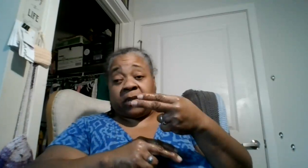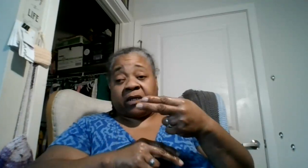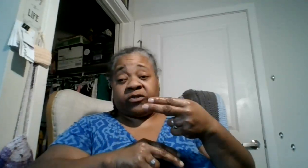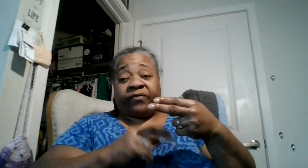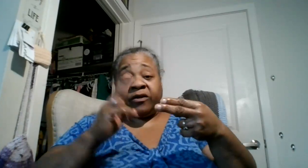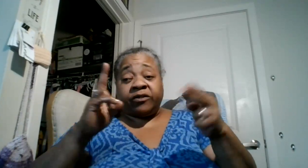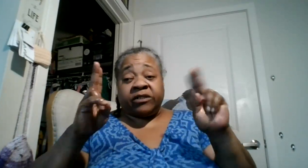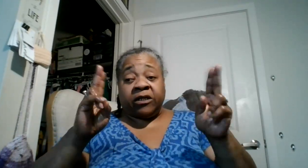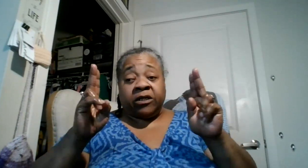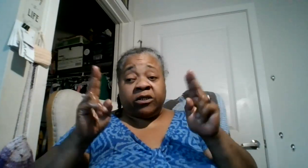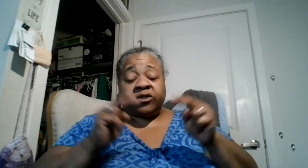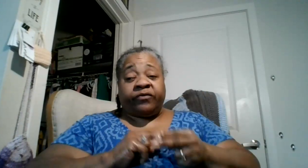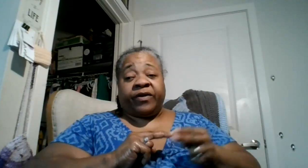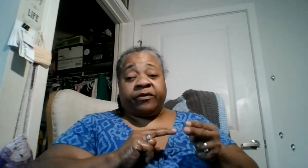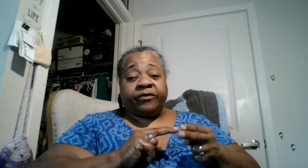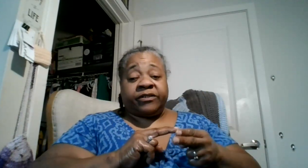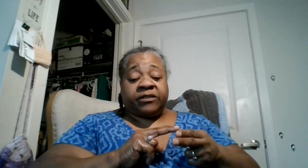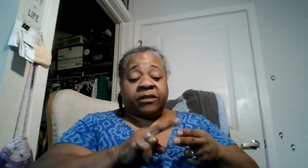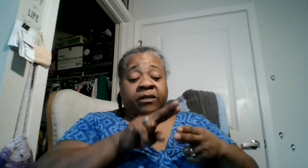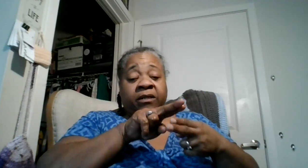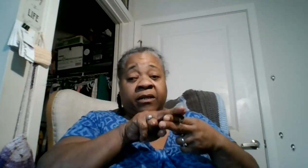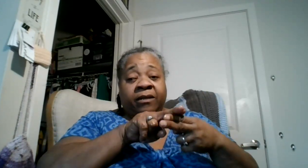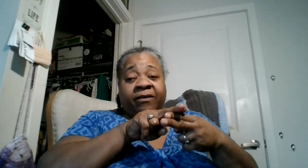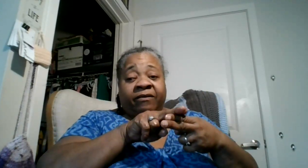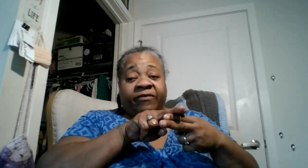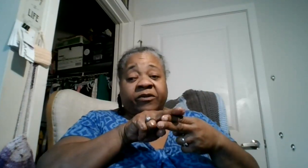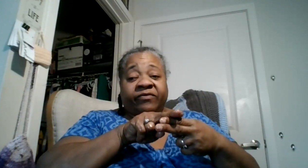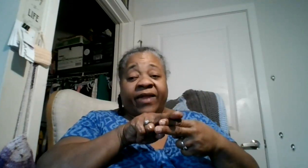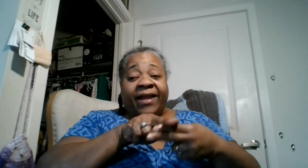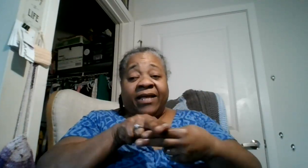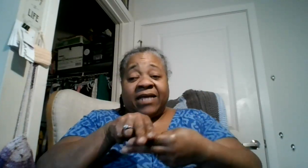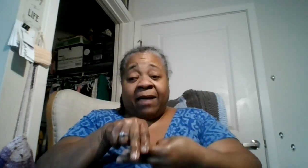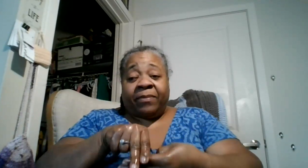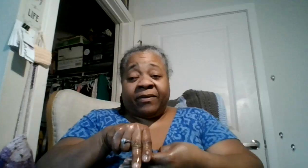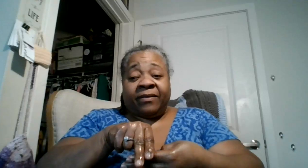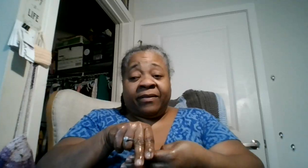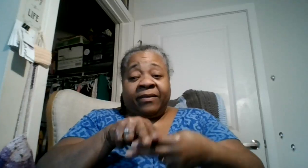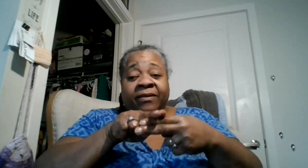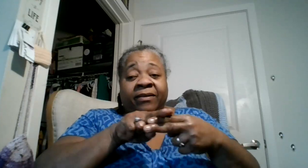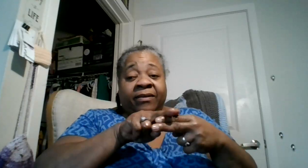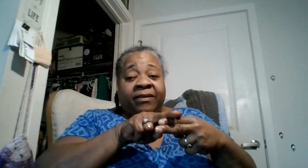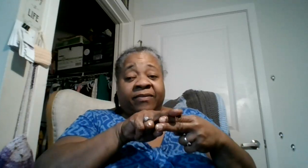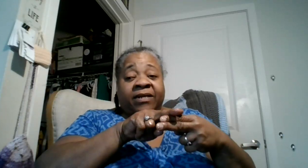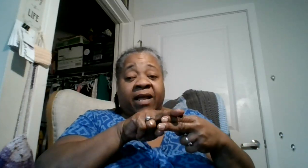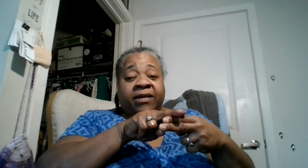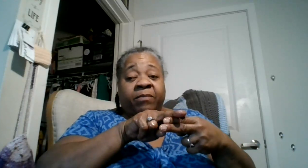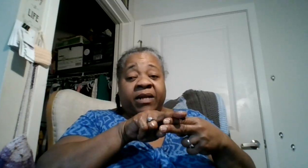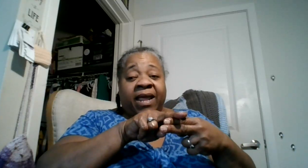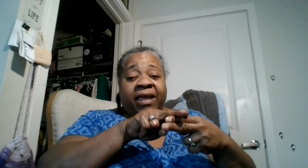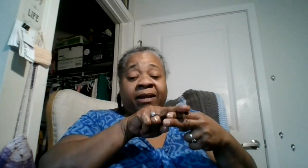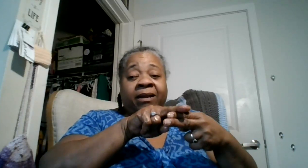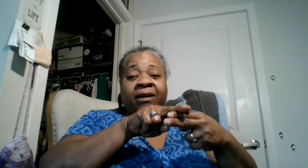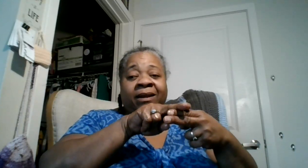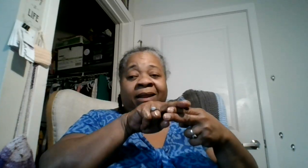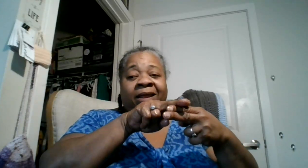2 fingers, 2 fingers. Fingers flat atop the non-dominant hand, and